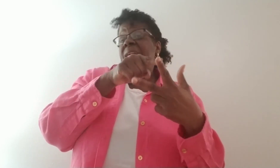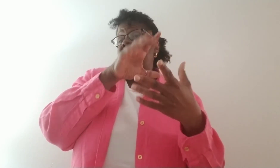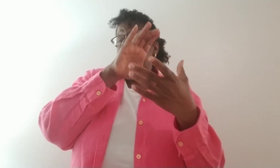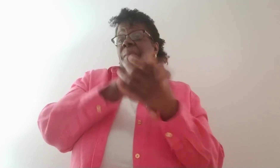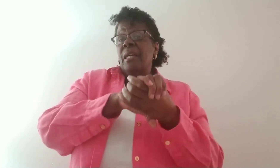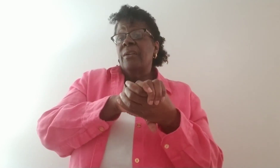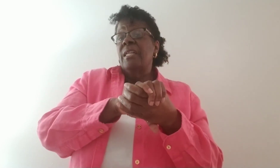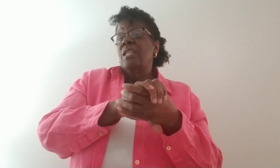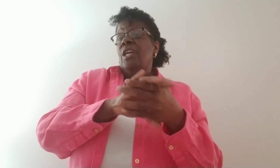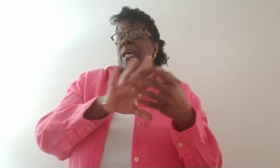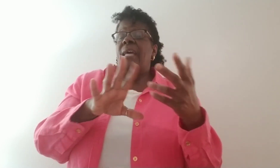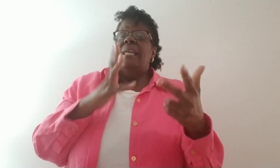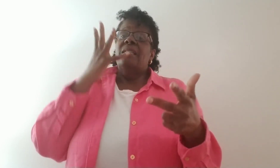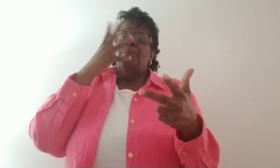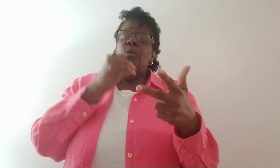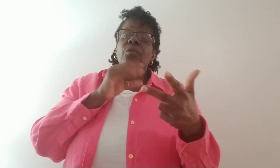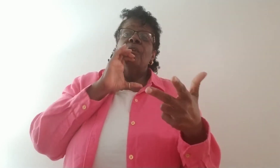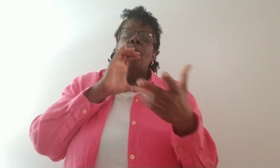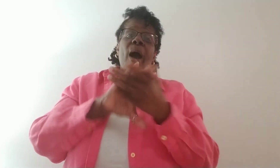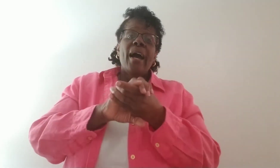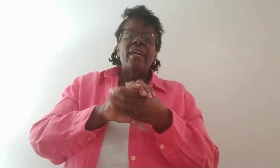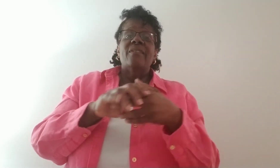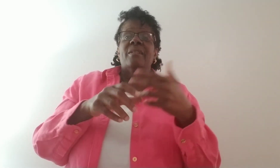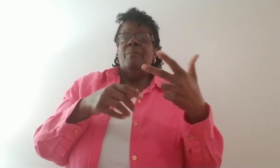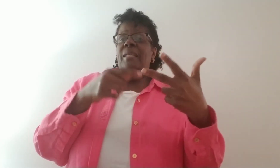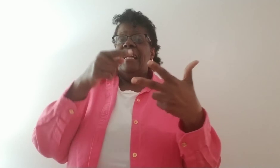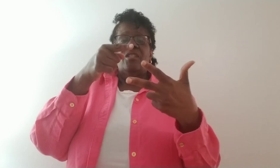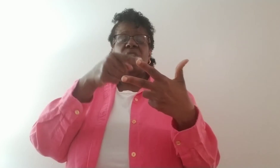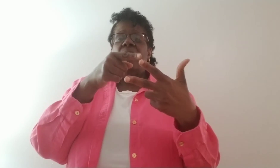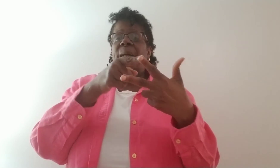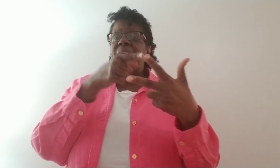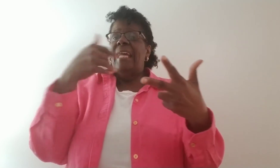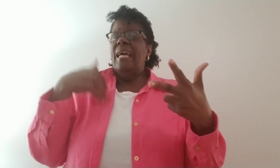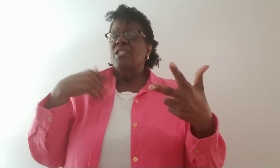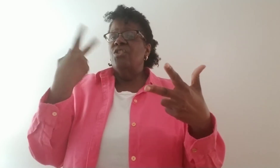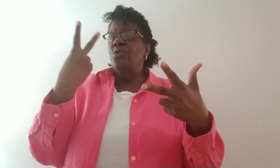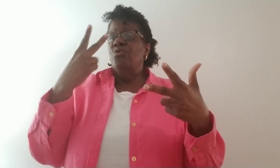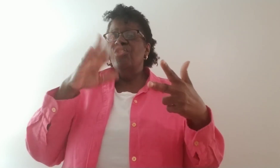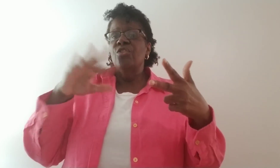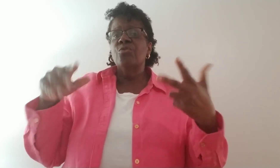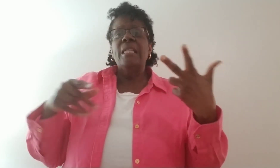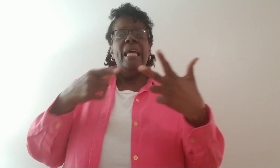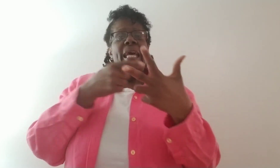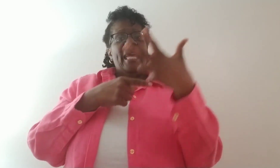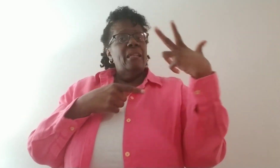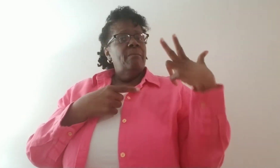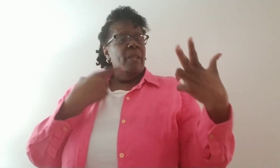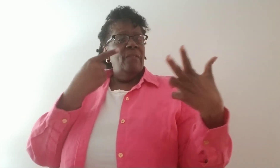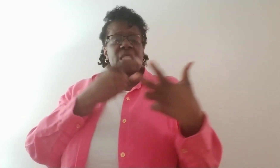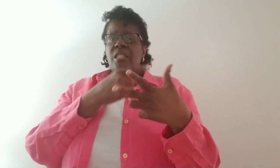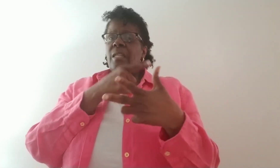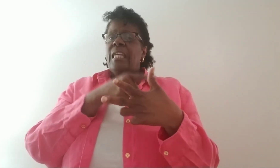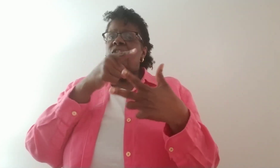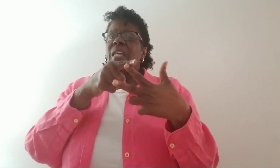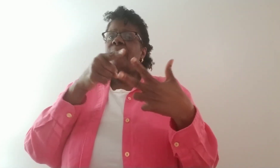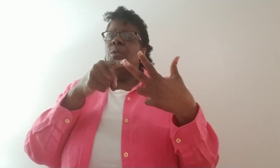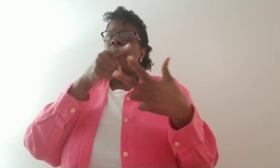is married and has a beautiful wife. And I can talk about he has two children. And this is, each time you're pointing, the